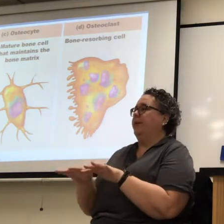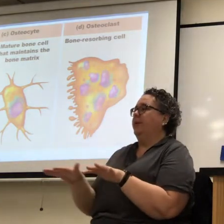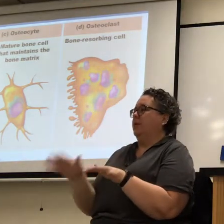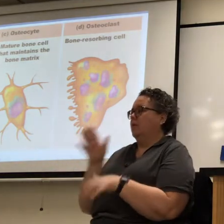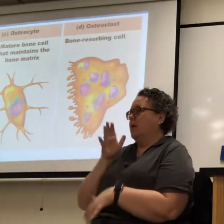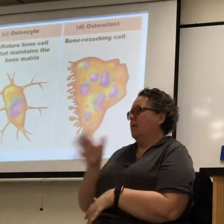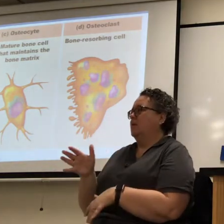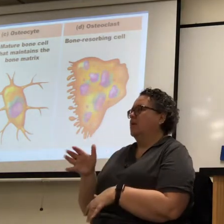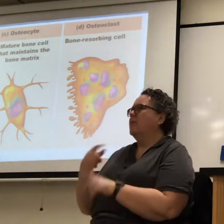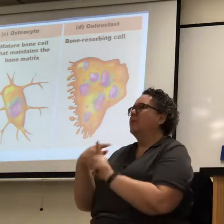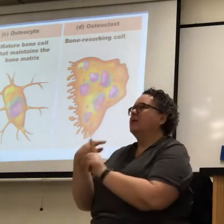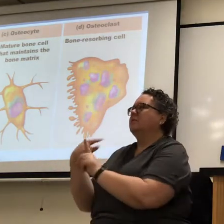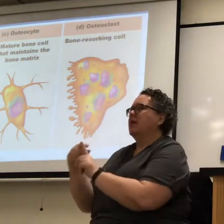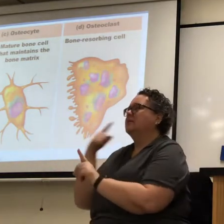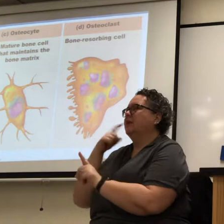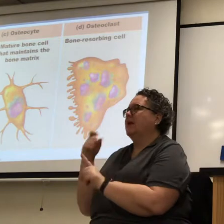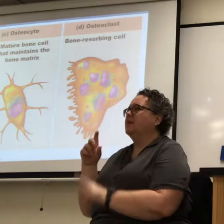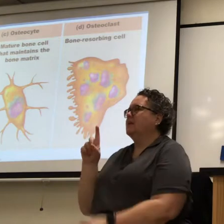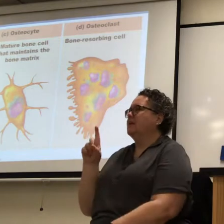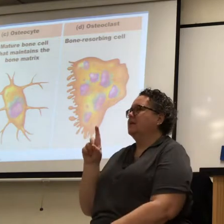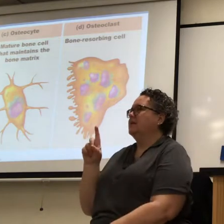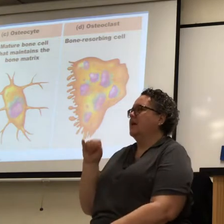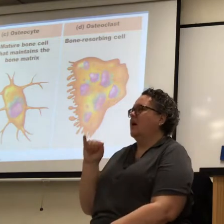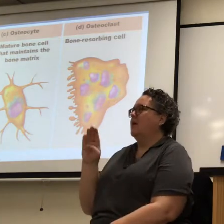Always put plus plus because it's a divalent,